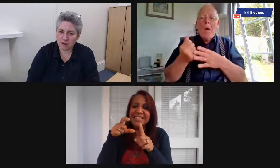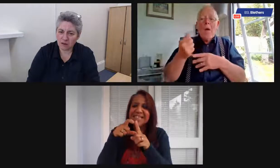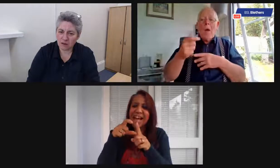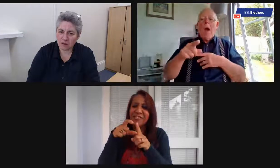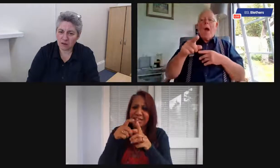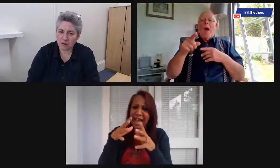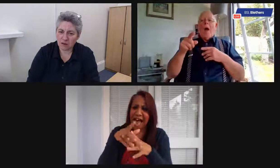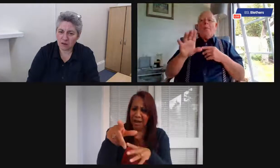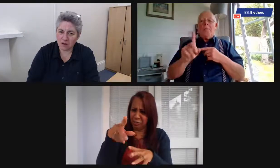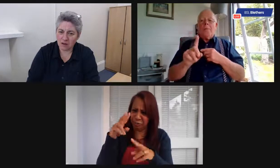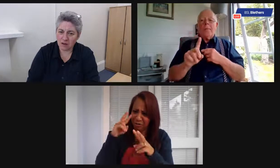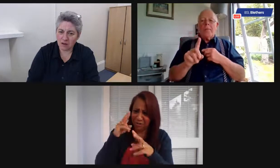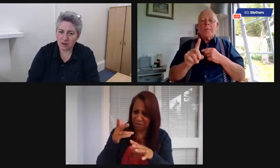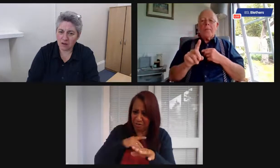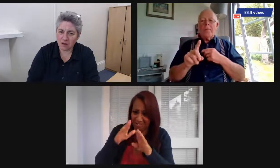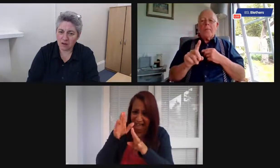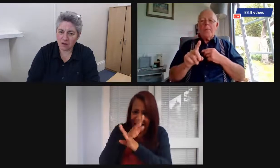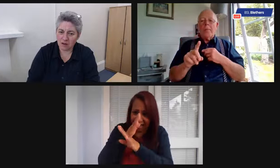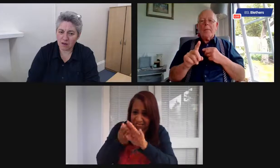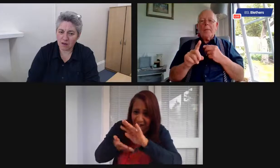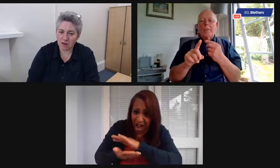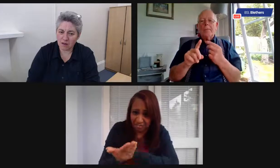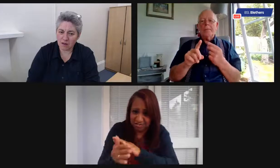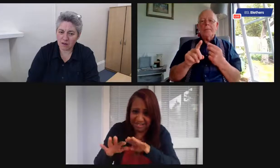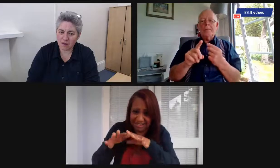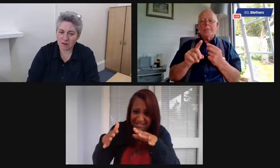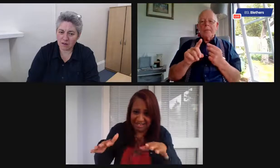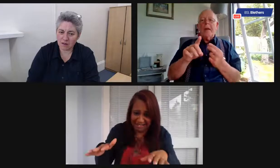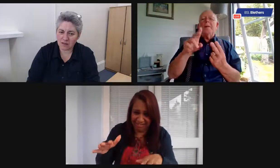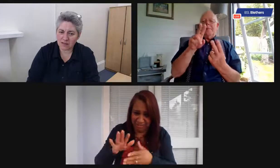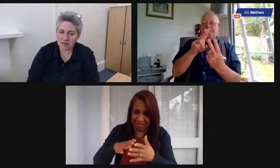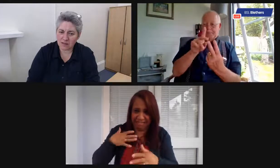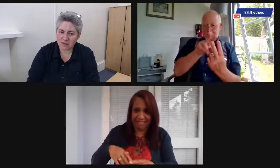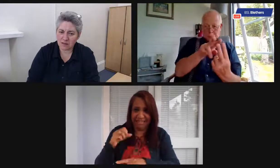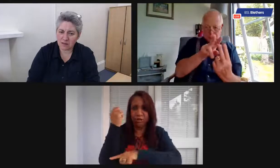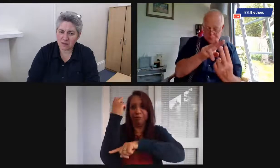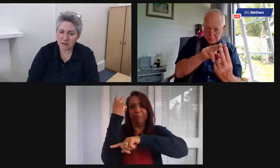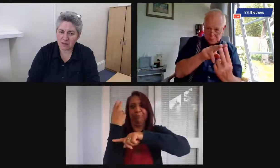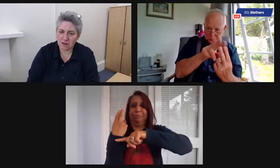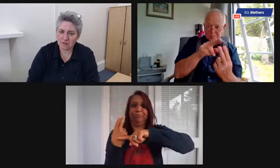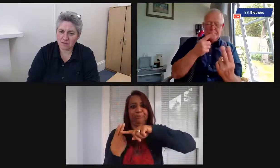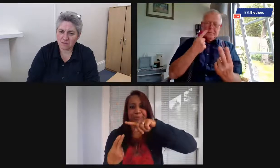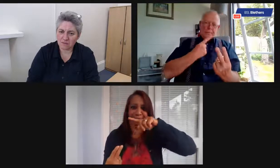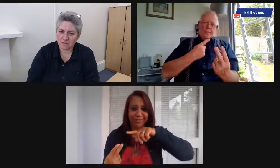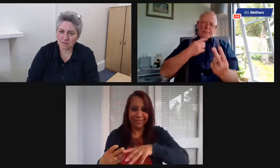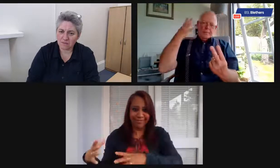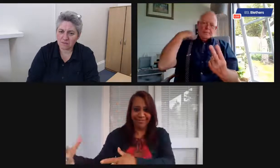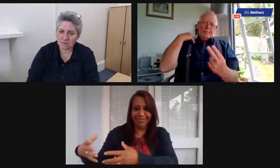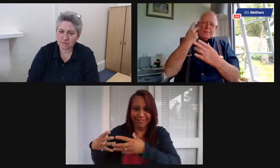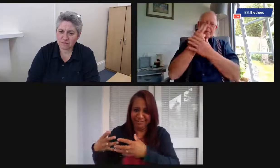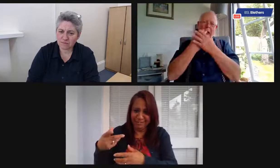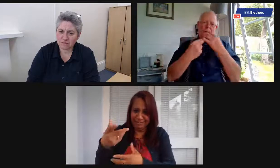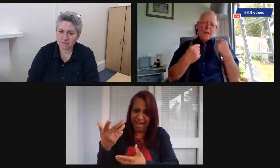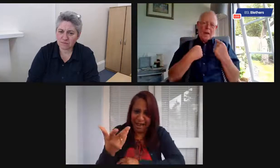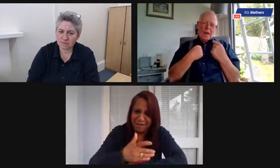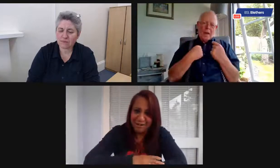one? How did I find it? Yeah, and where? And was it hidden, or how did you get it? Okay, Did you 2 have things to to go say. there